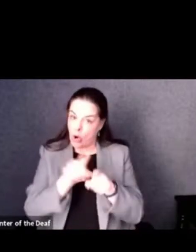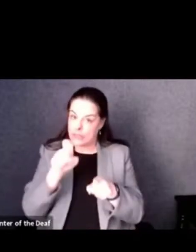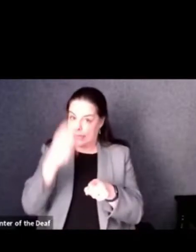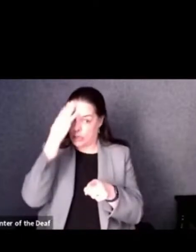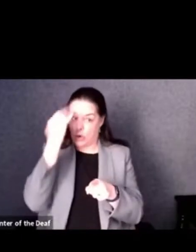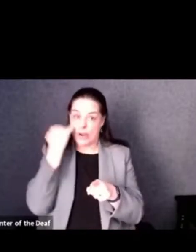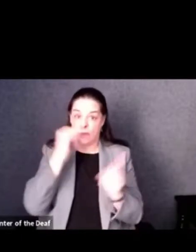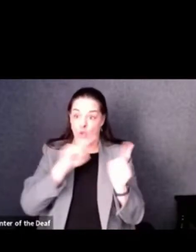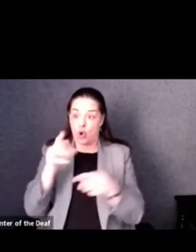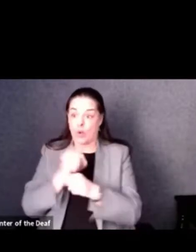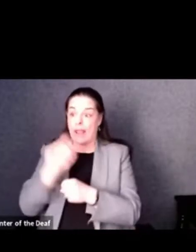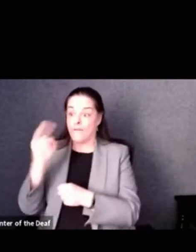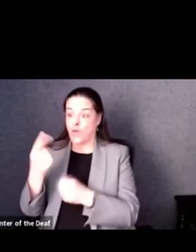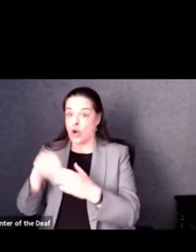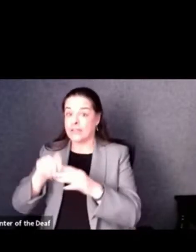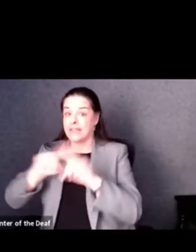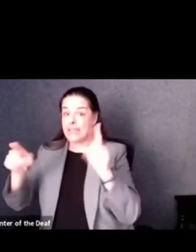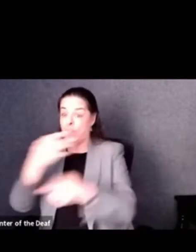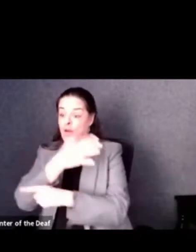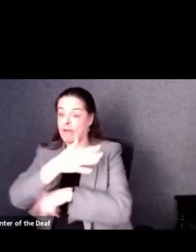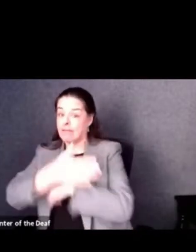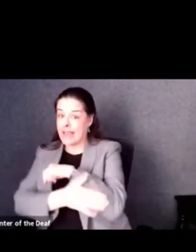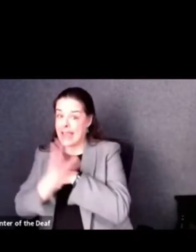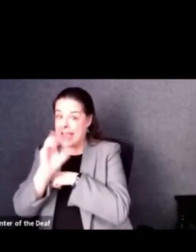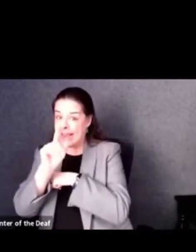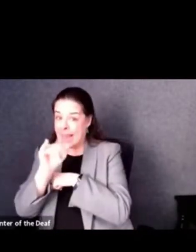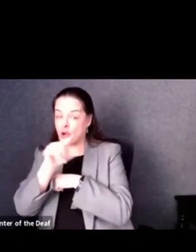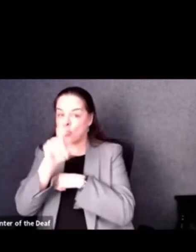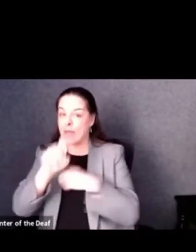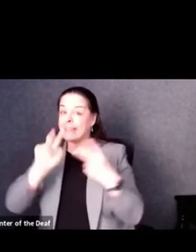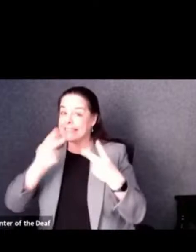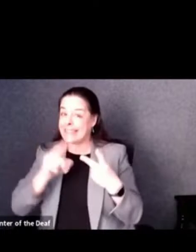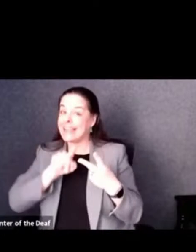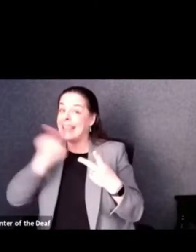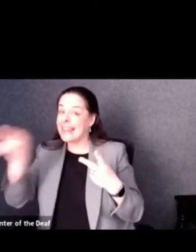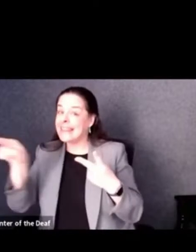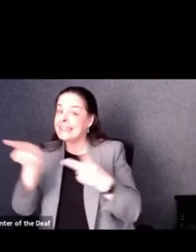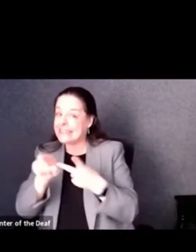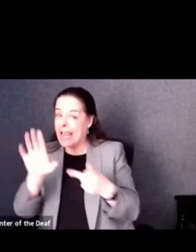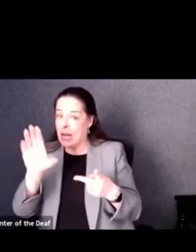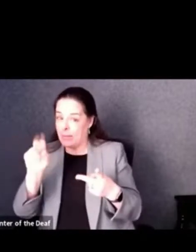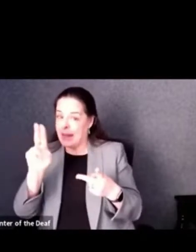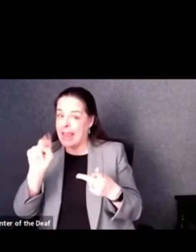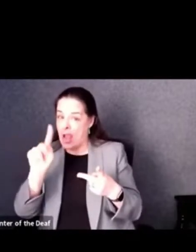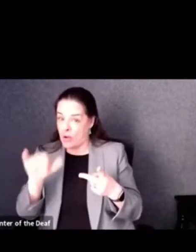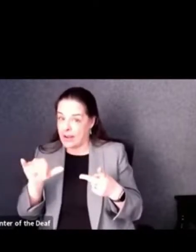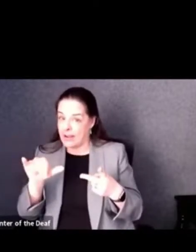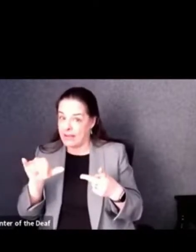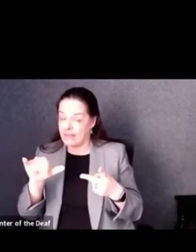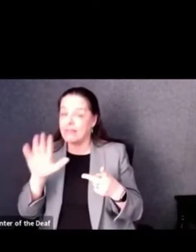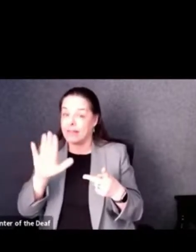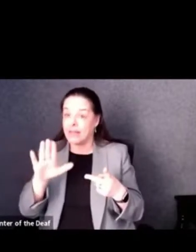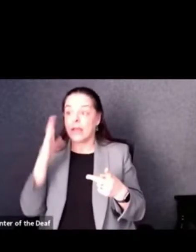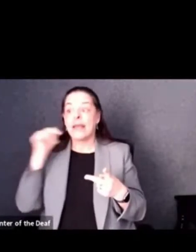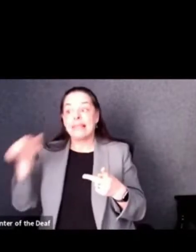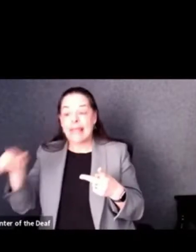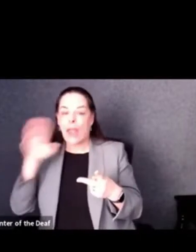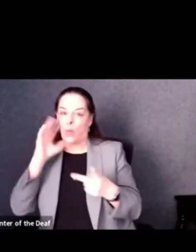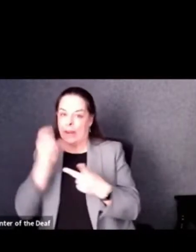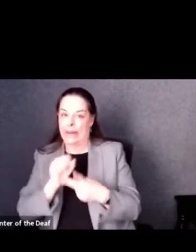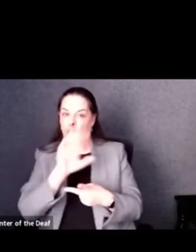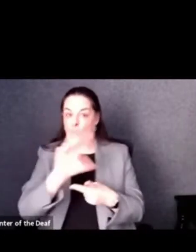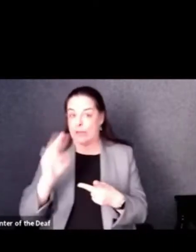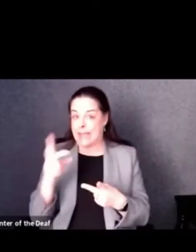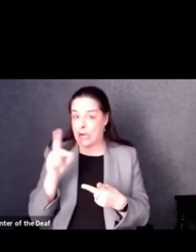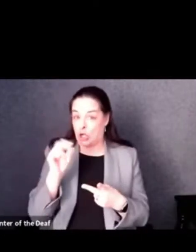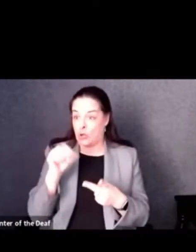if you go get your first shot in another county, that you need to plan to go get your second shot in that county, because they will be getting your second dose vaccine into